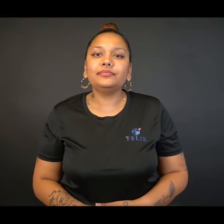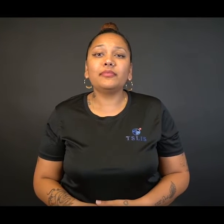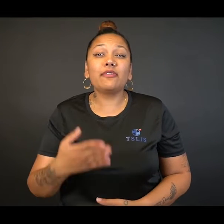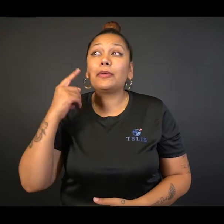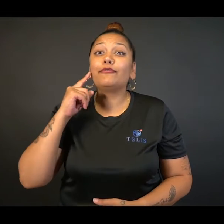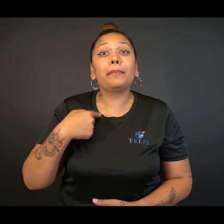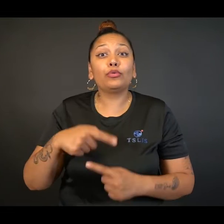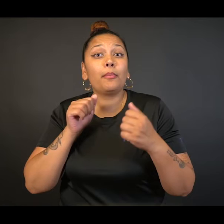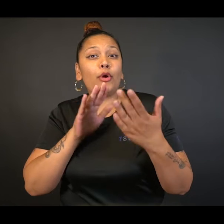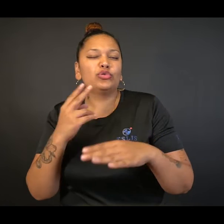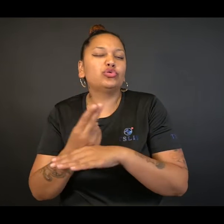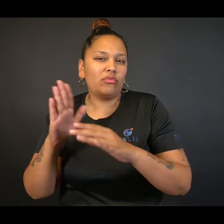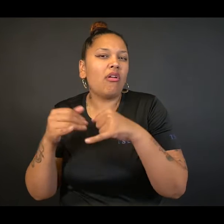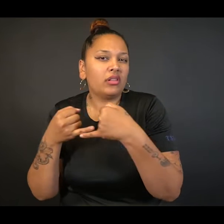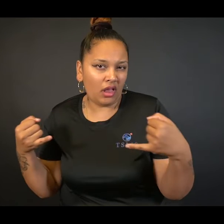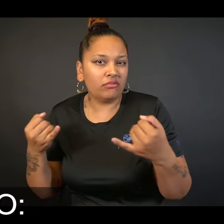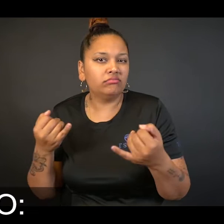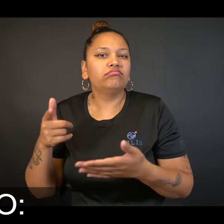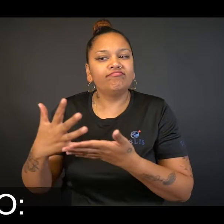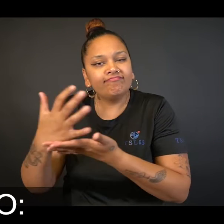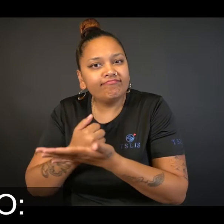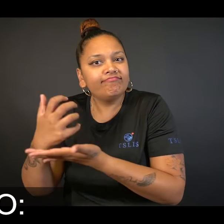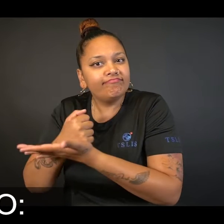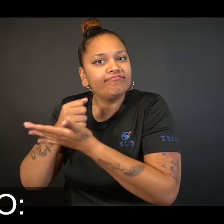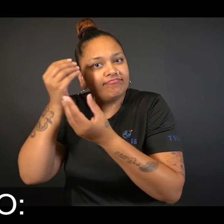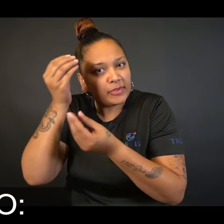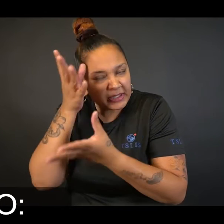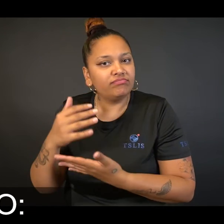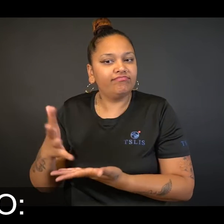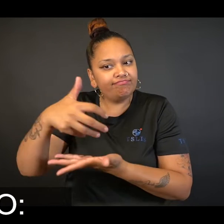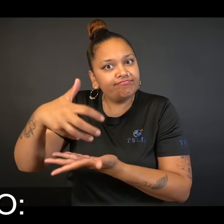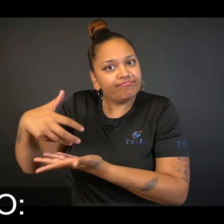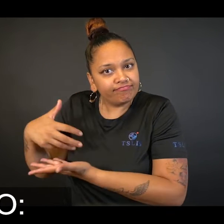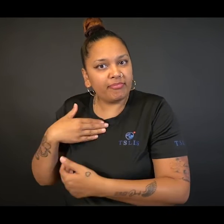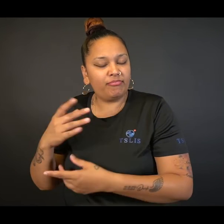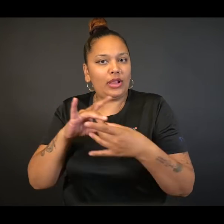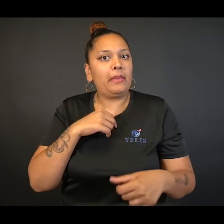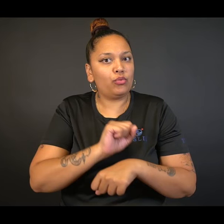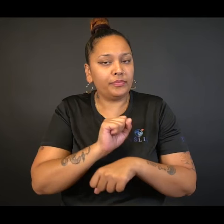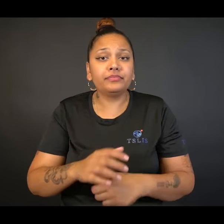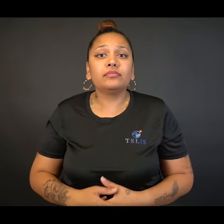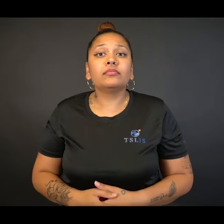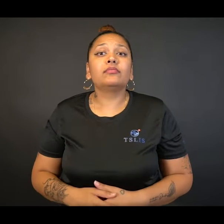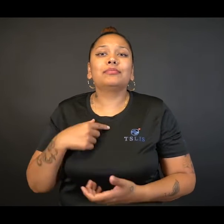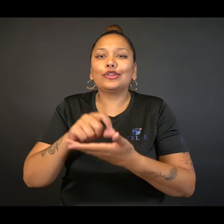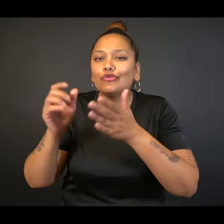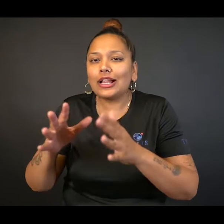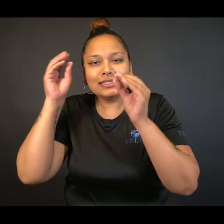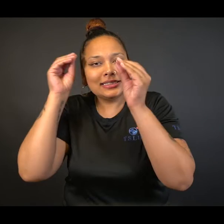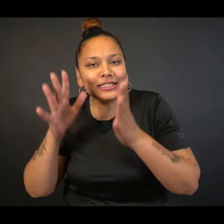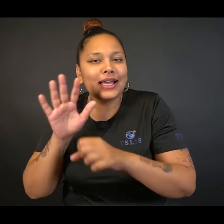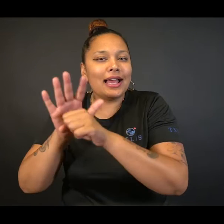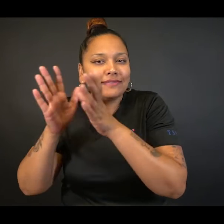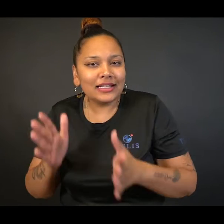the information that I do need to do my work. Tanisha is a writer, teacher, and activist. They are also a consultant